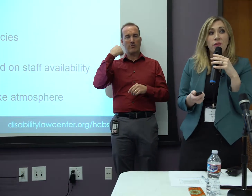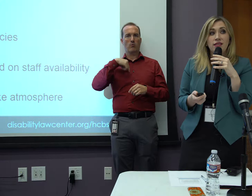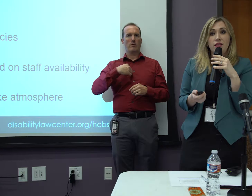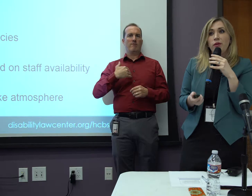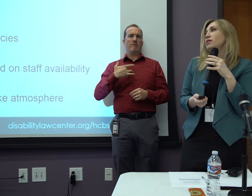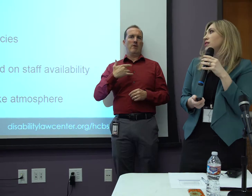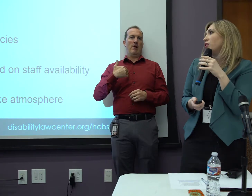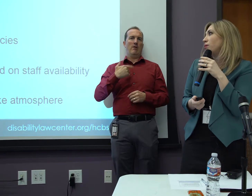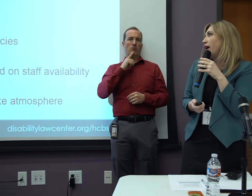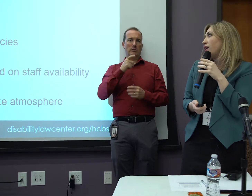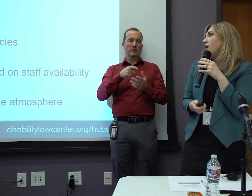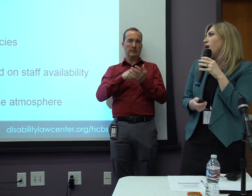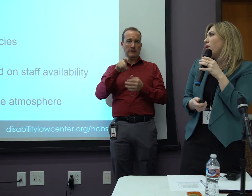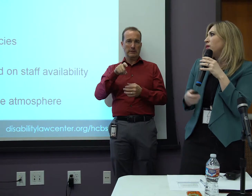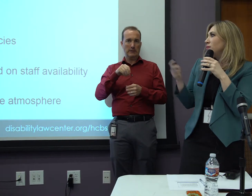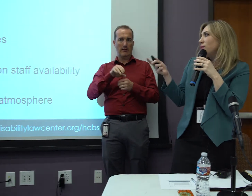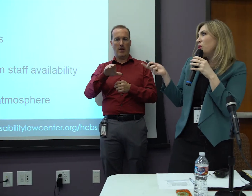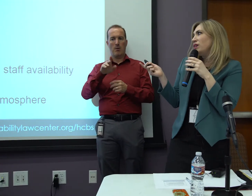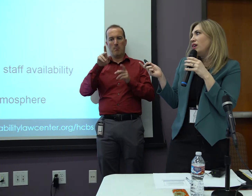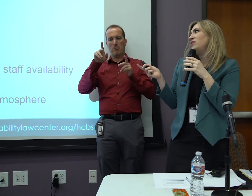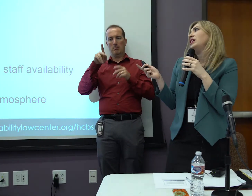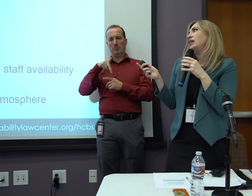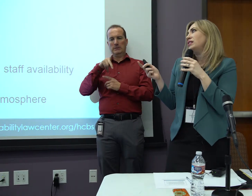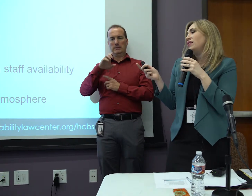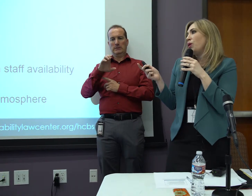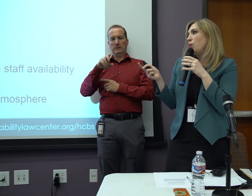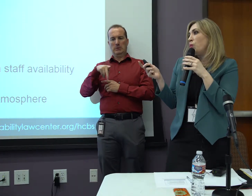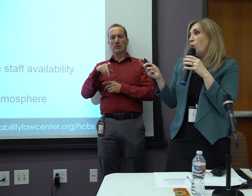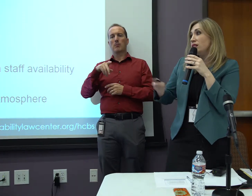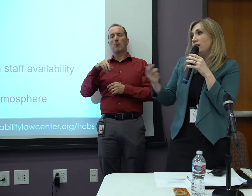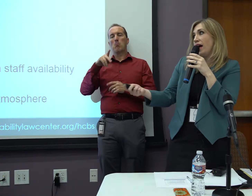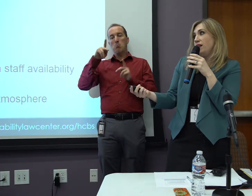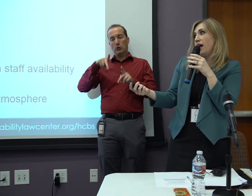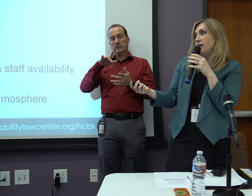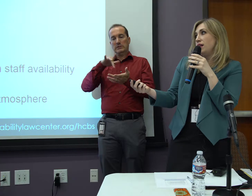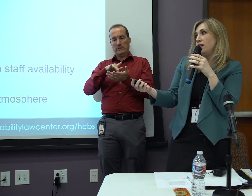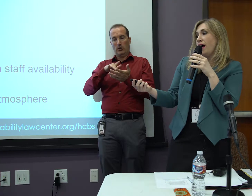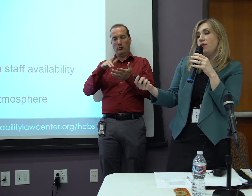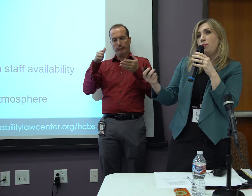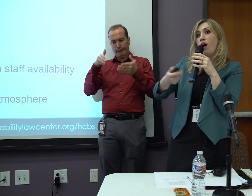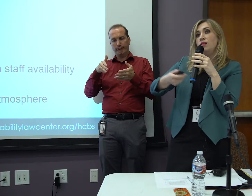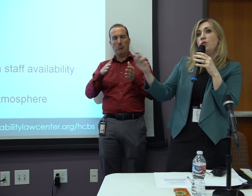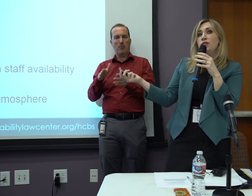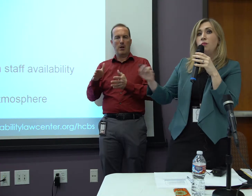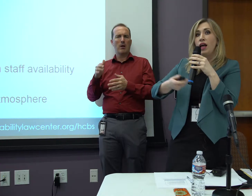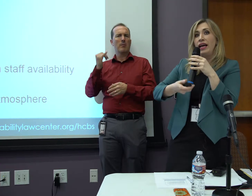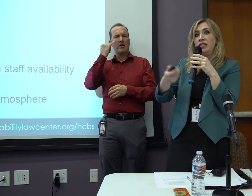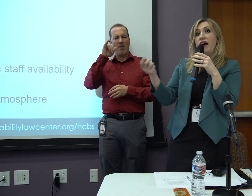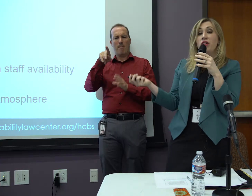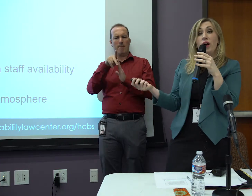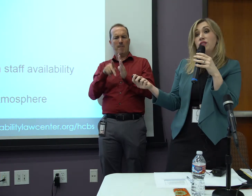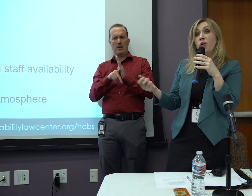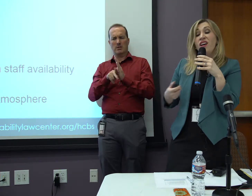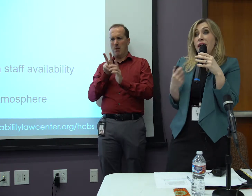that's documented in the person-centered plan. But sometimes what we have seen is that there wasn't that need, and that policy was